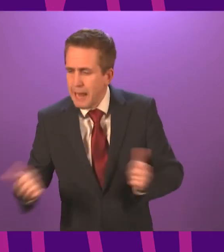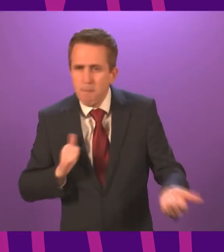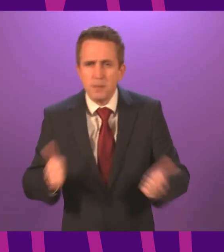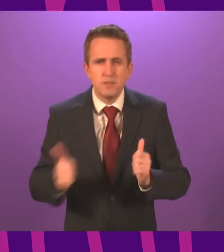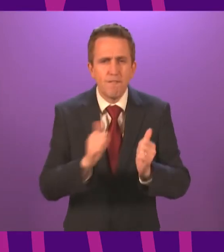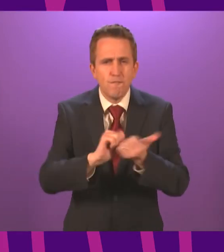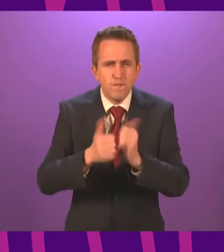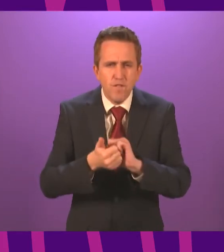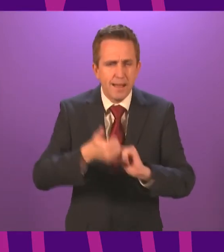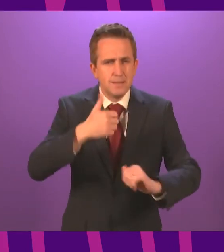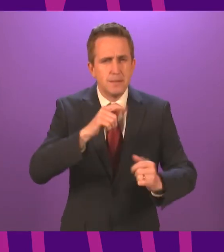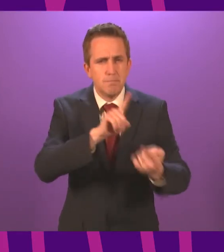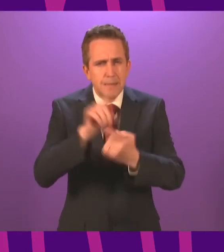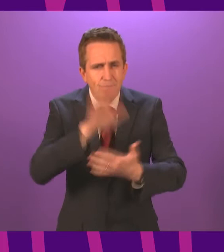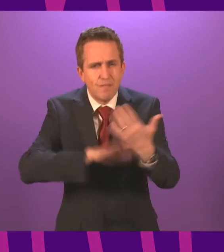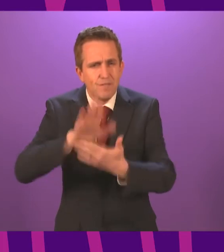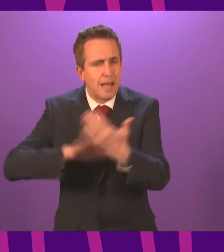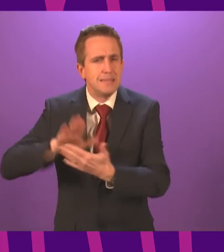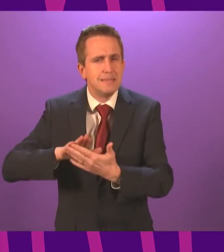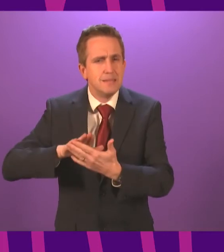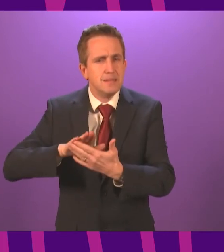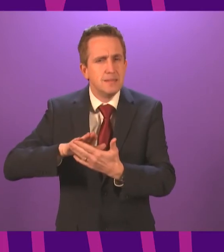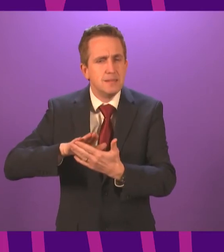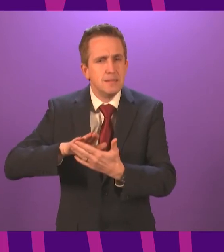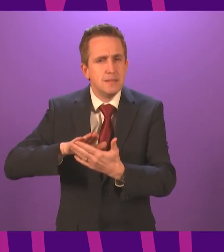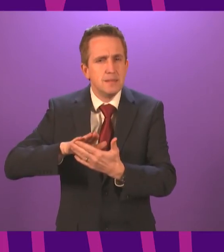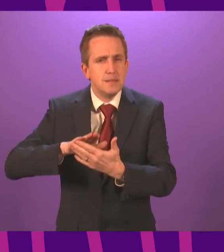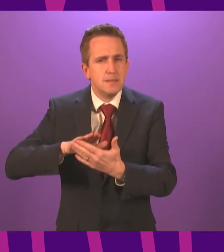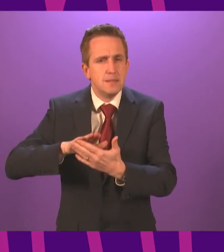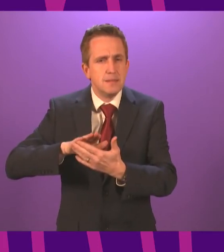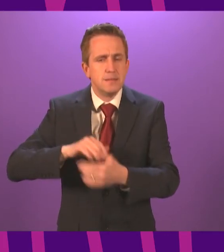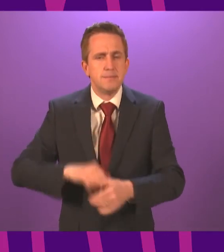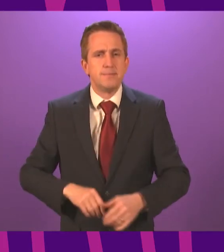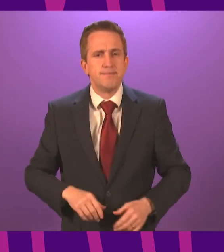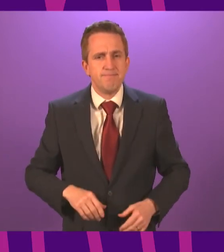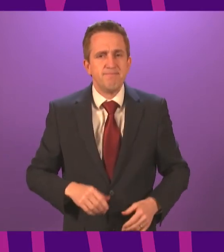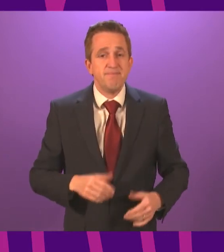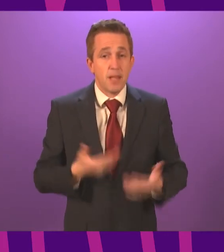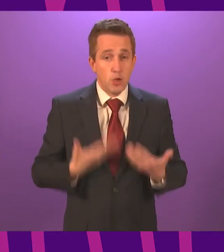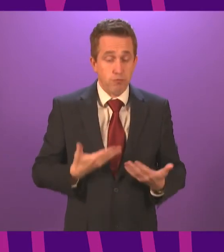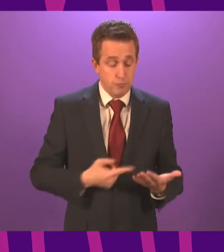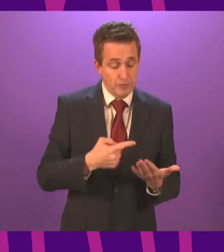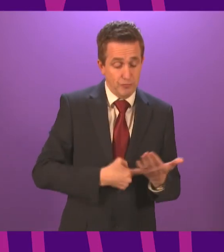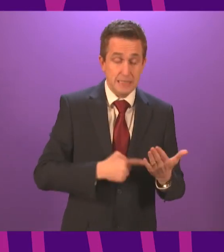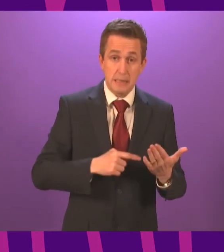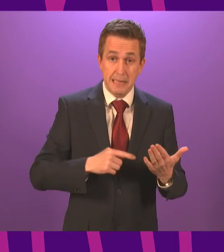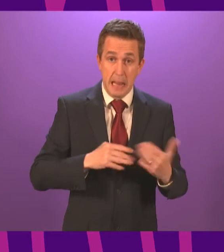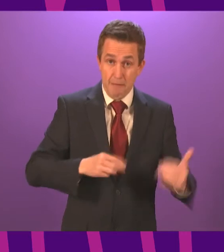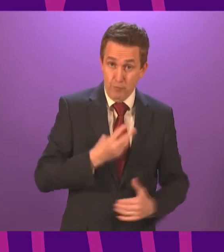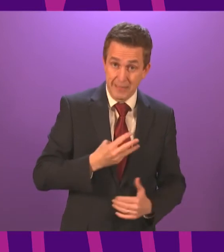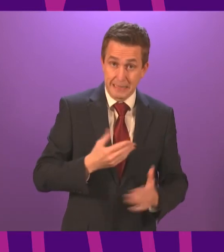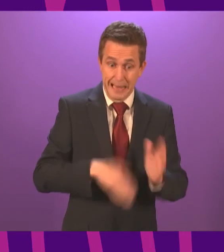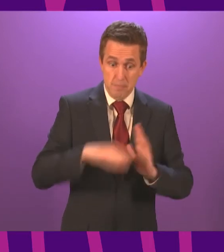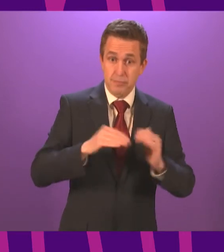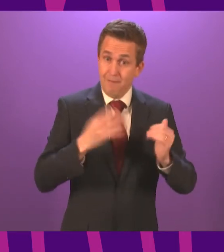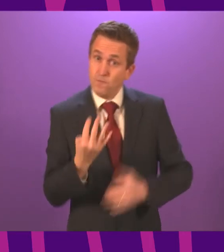a face-to-face basis. Despite finding existing restrictions difficult, now she's been told that she must